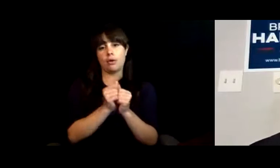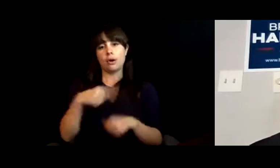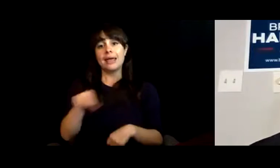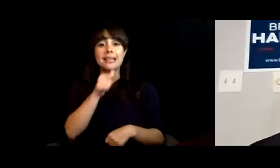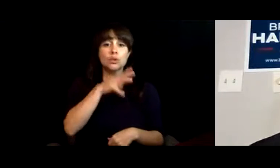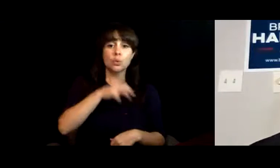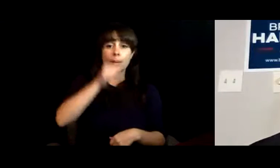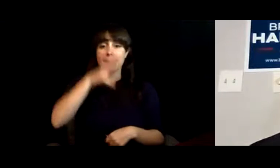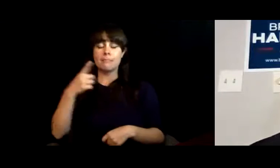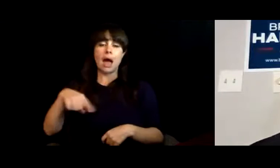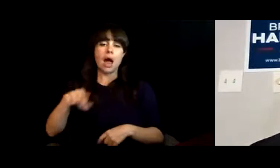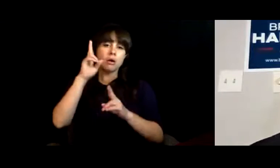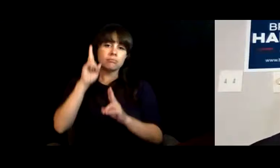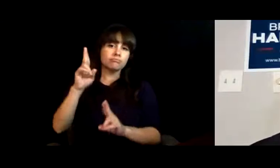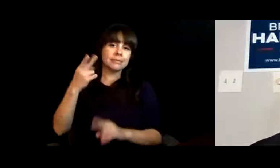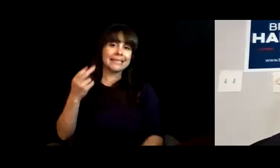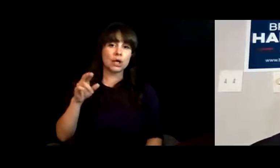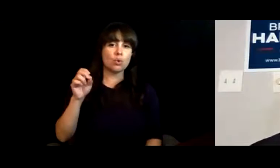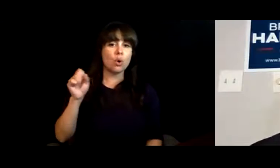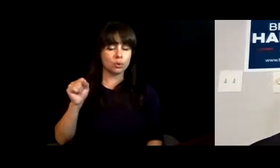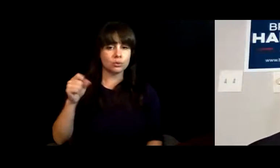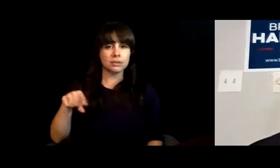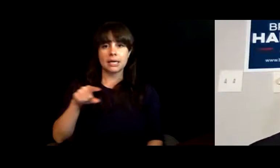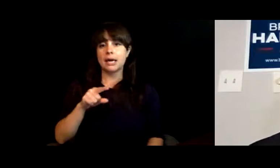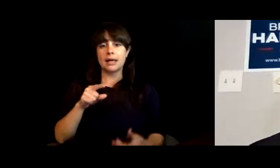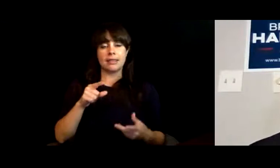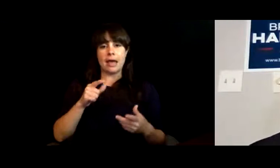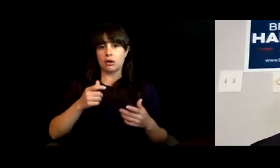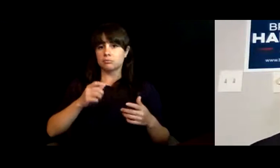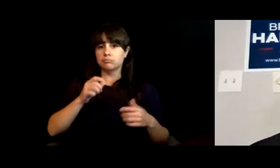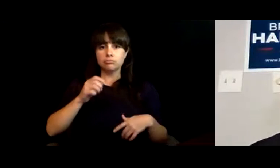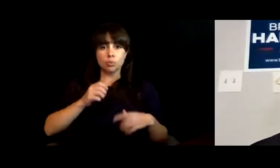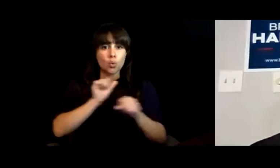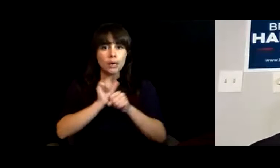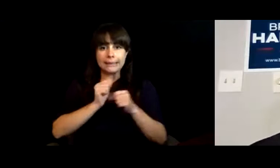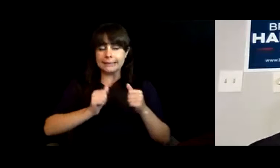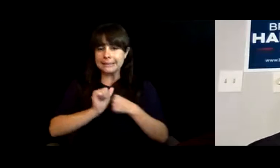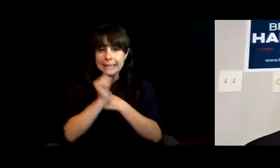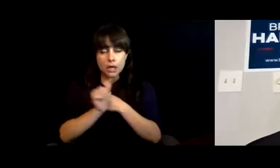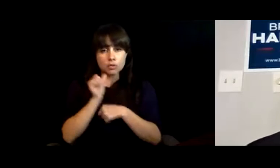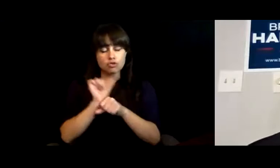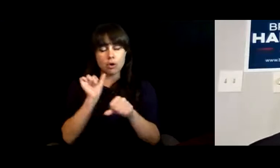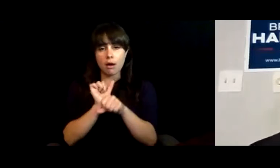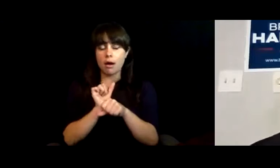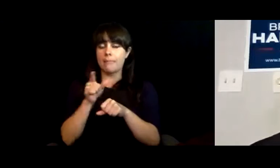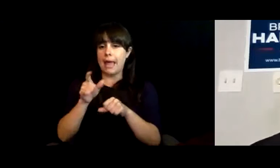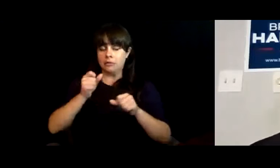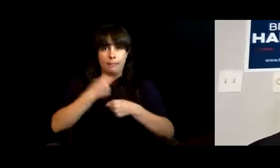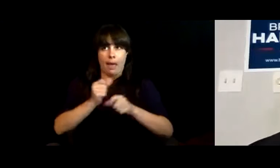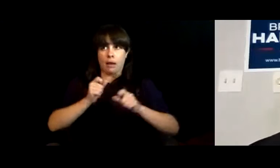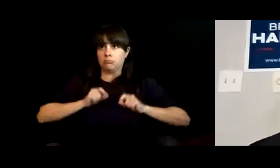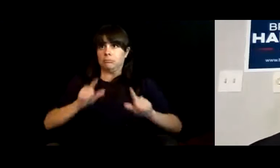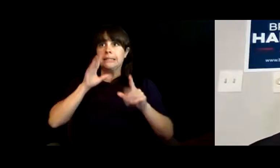that have a thankless job, and they put their lives in danger, and they have to make split-second decisions. And it's easy to Monday morning